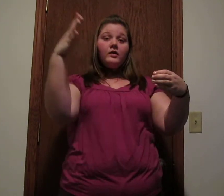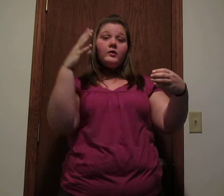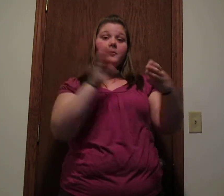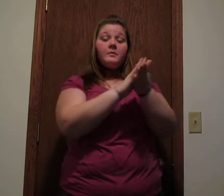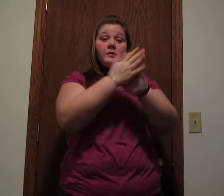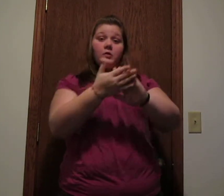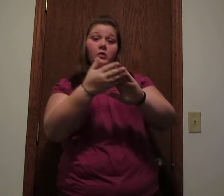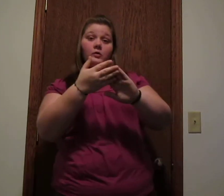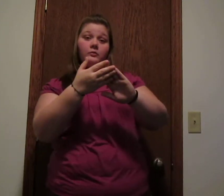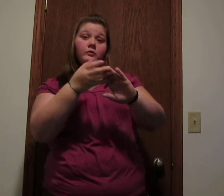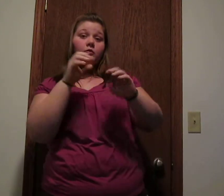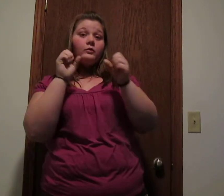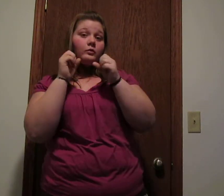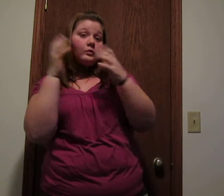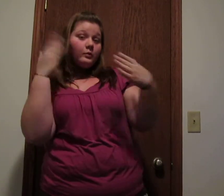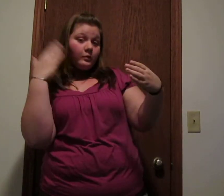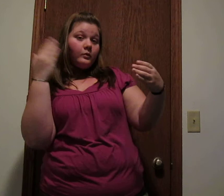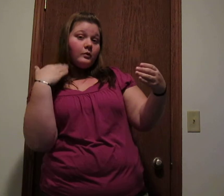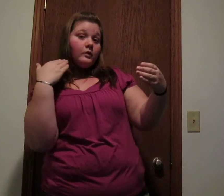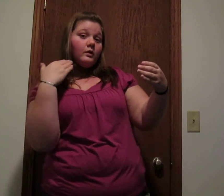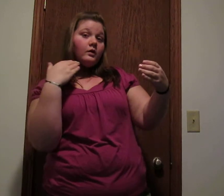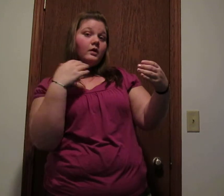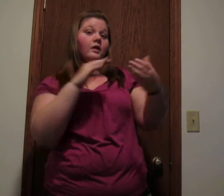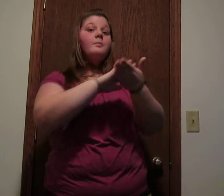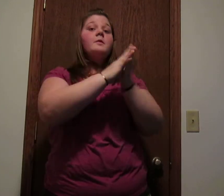cools and turns to water, collects on the outside of the Pepsi. That's